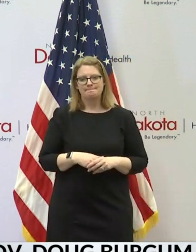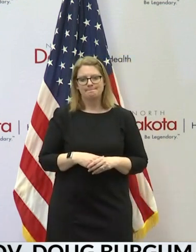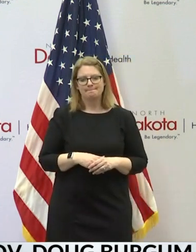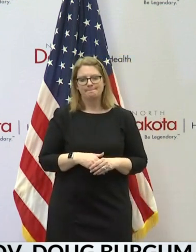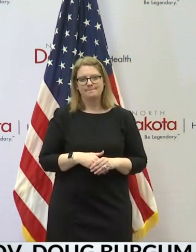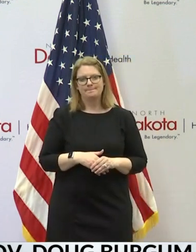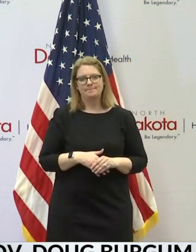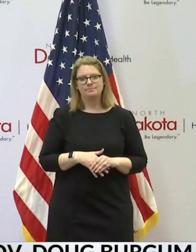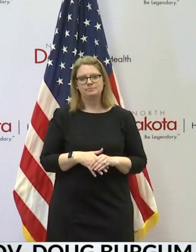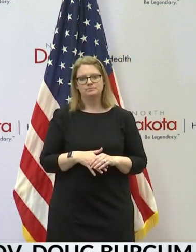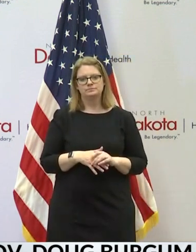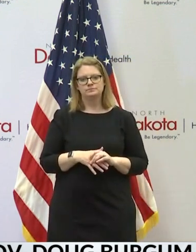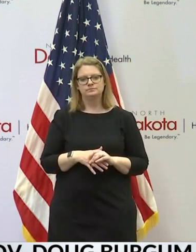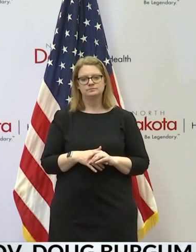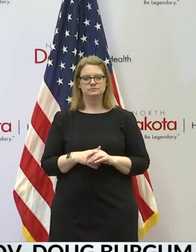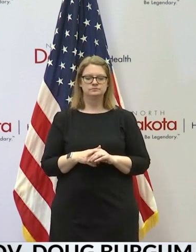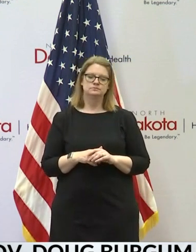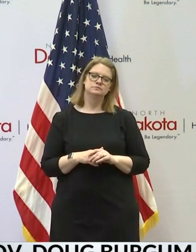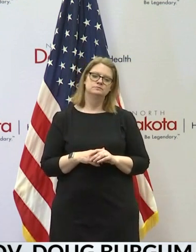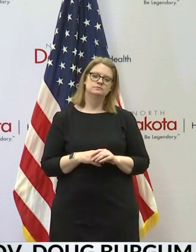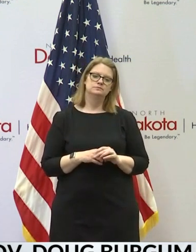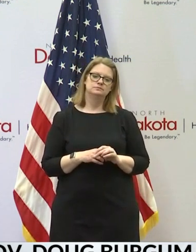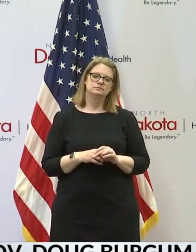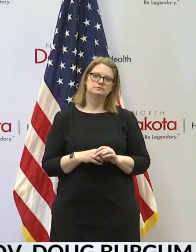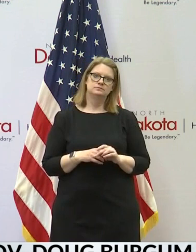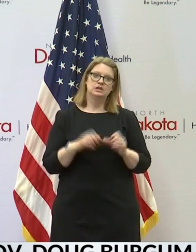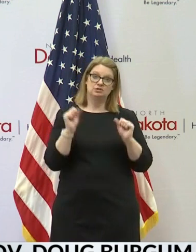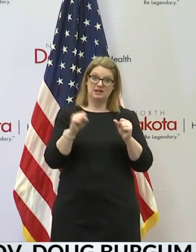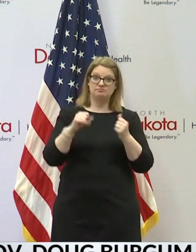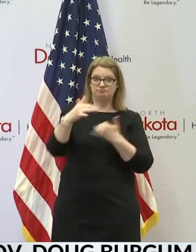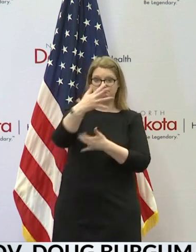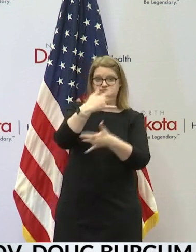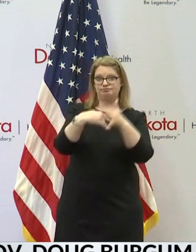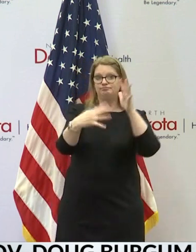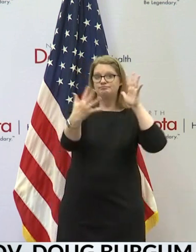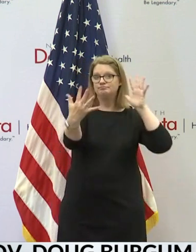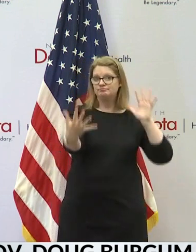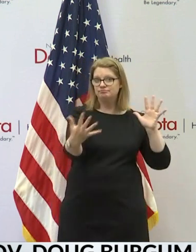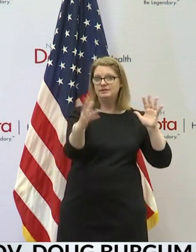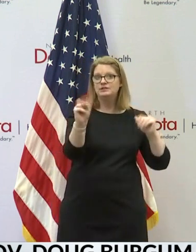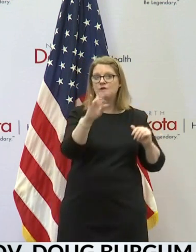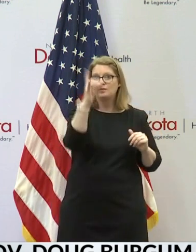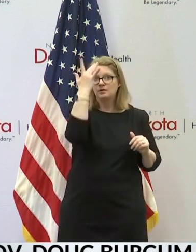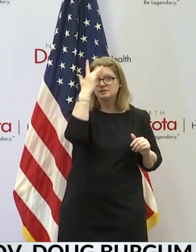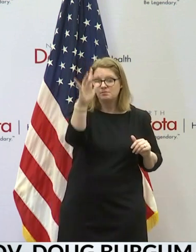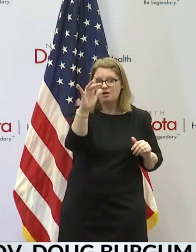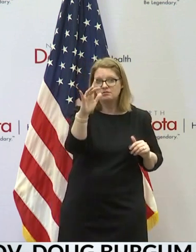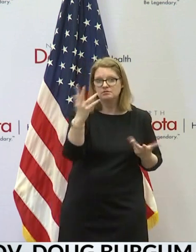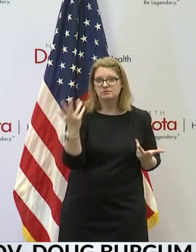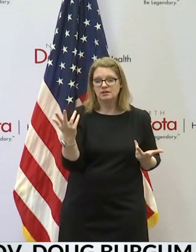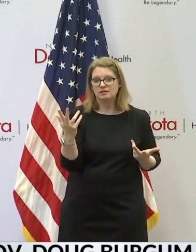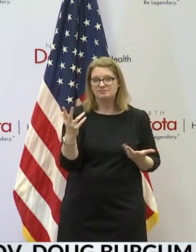great social distancing and be North Dakota smart in the middle of our